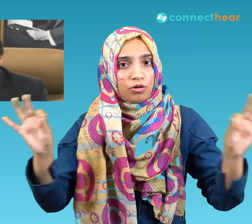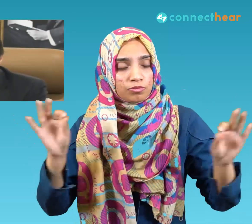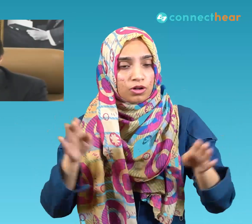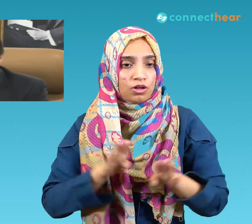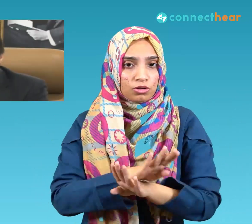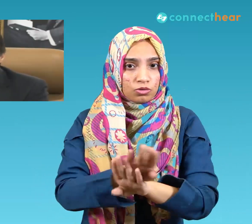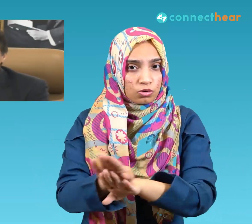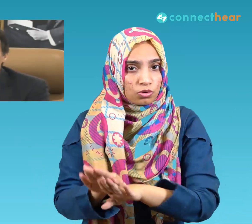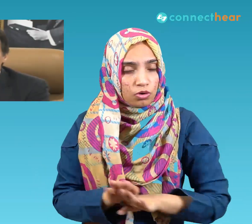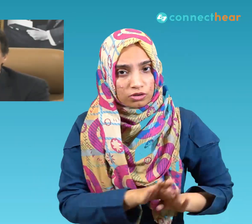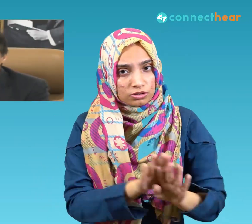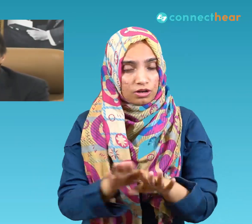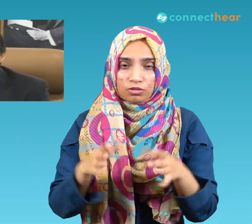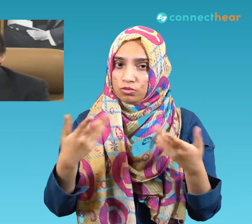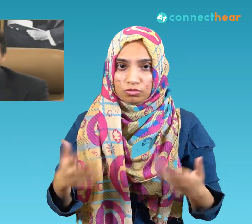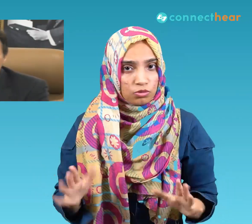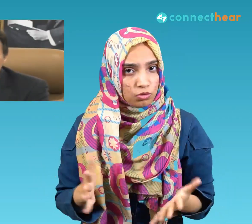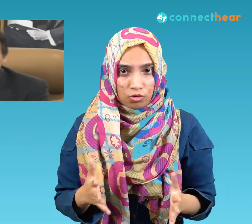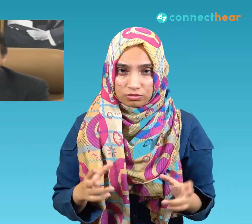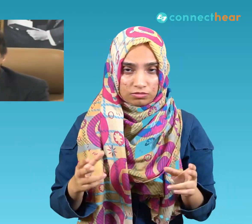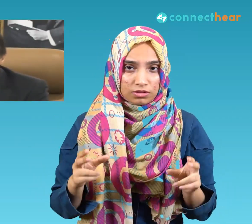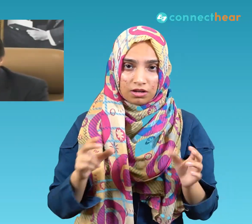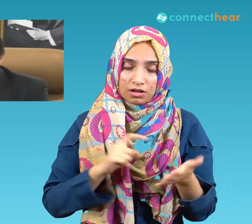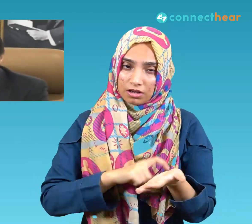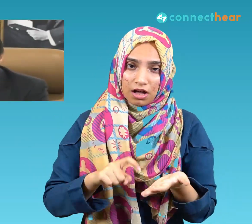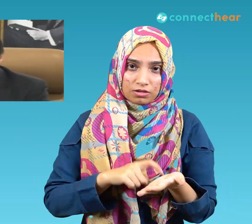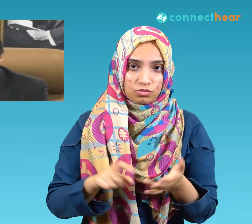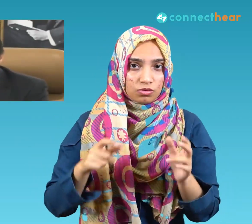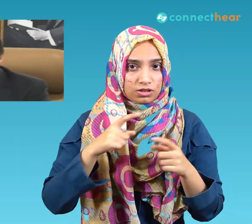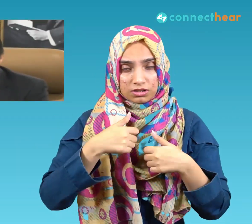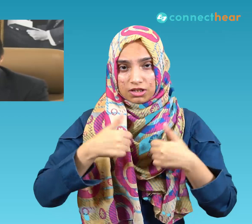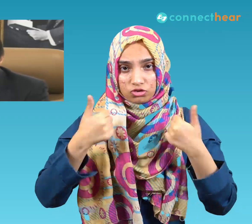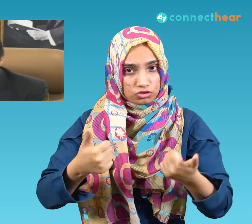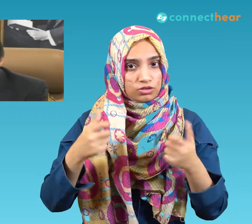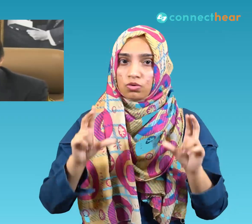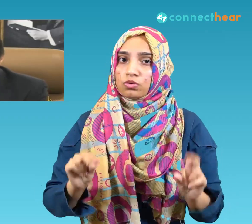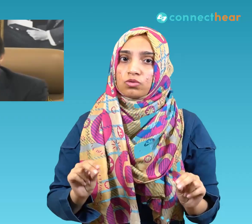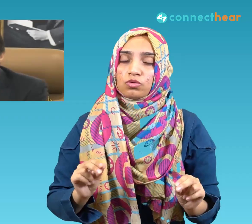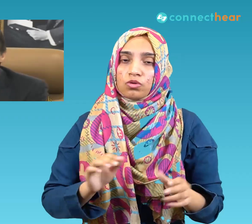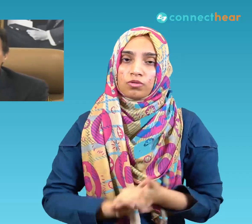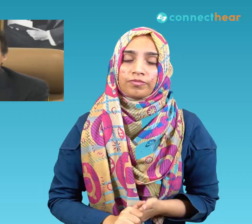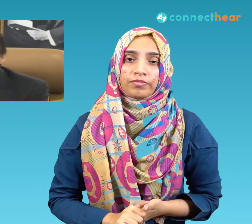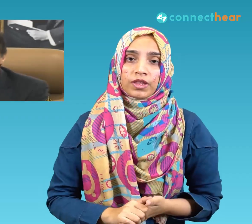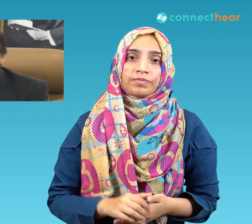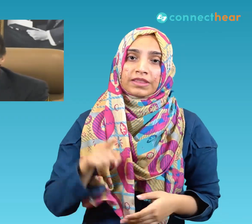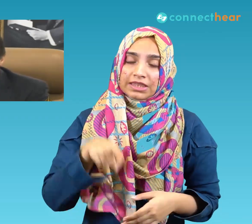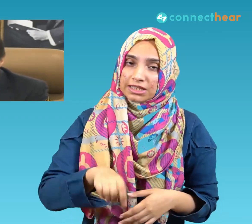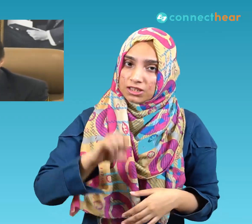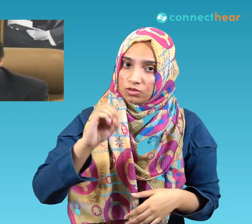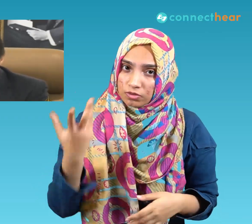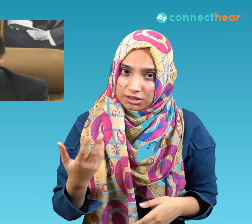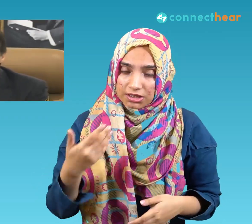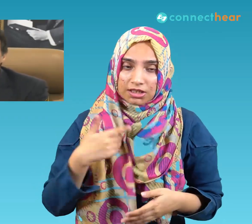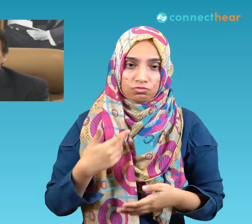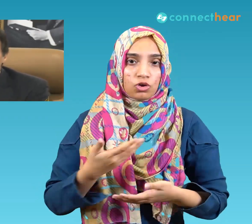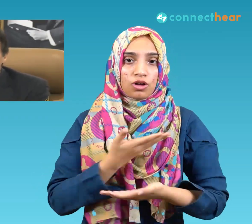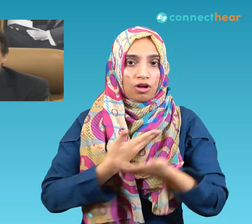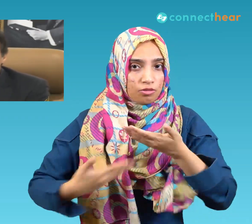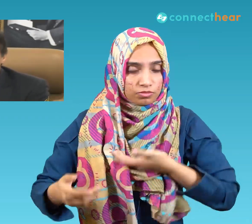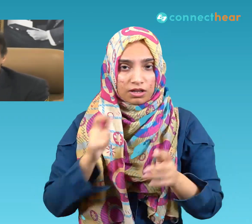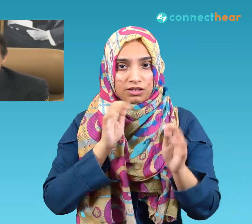businesses, where we lock down the factories. So we have taken a policy decision that we are going to keep the